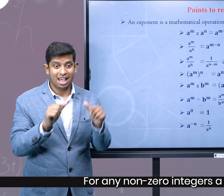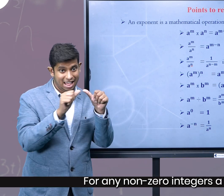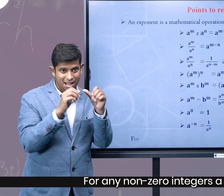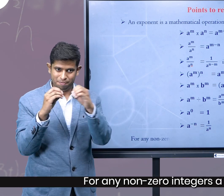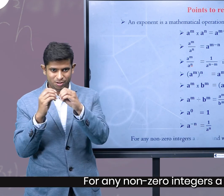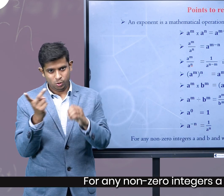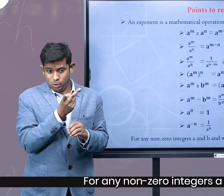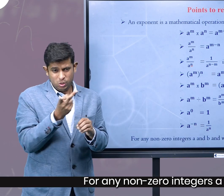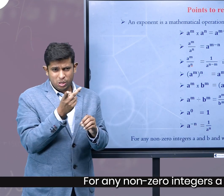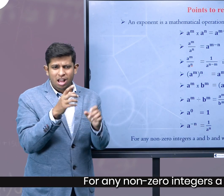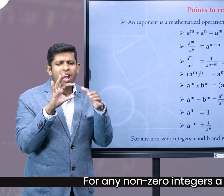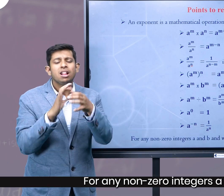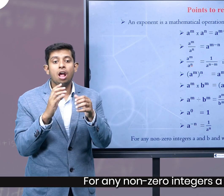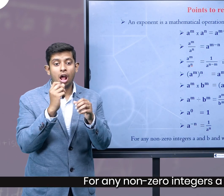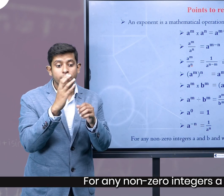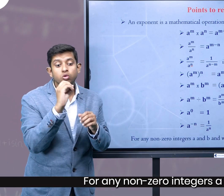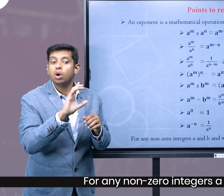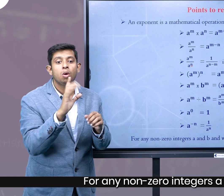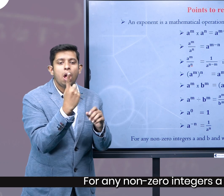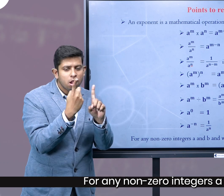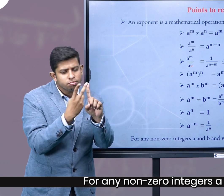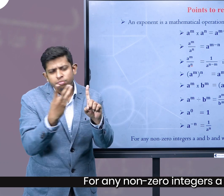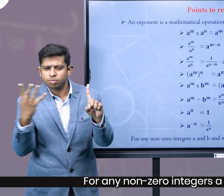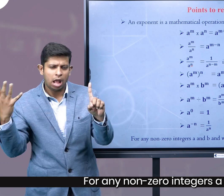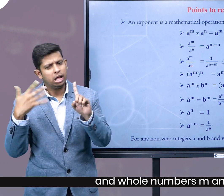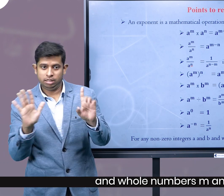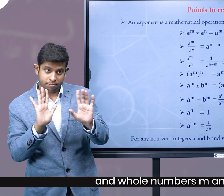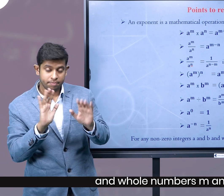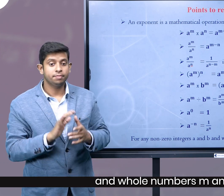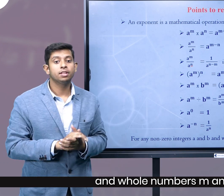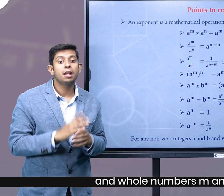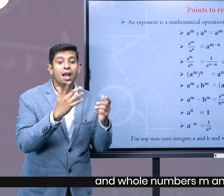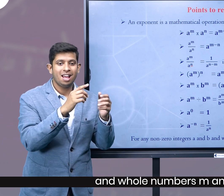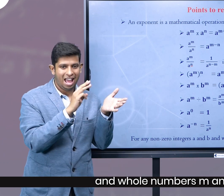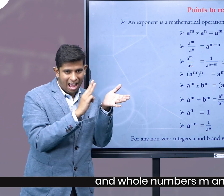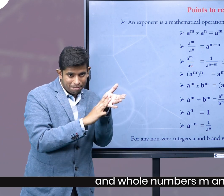For any non-zero integers a and b and whole numbers m and n.